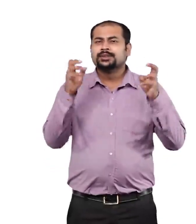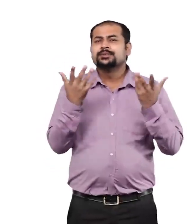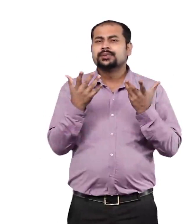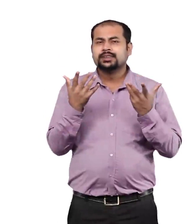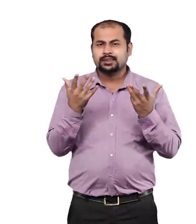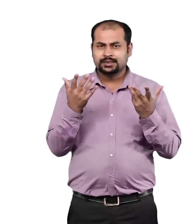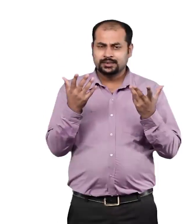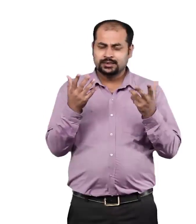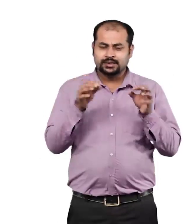Measure and draw.